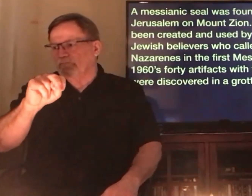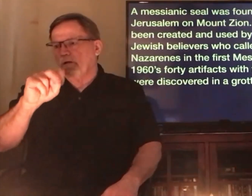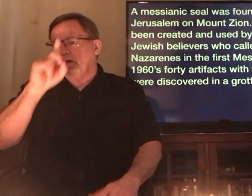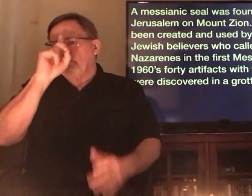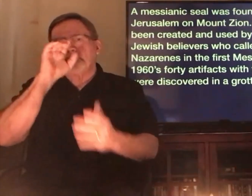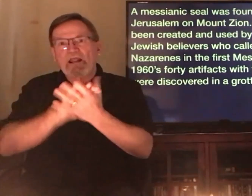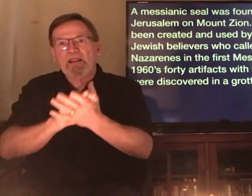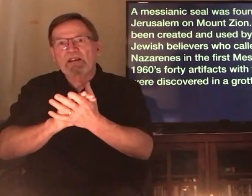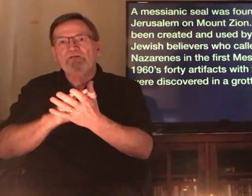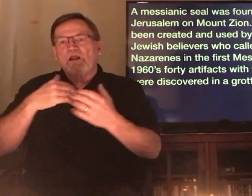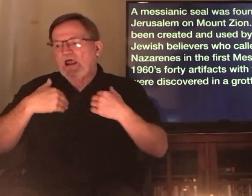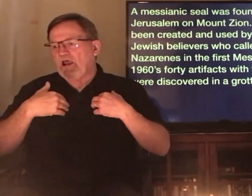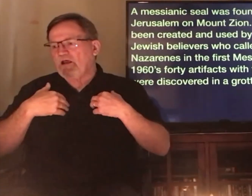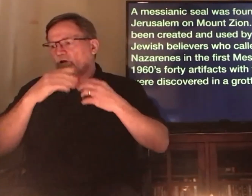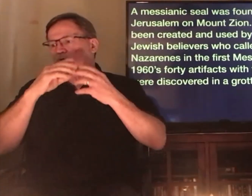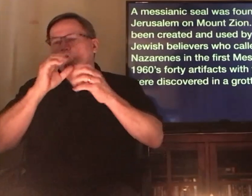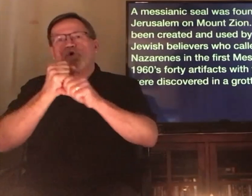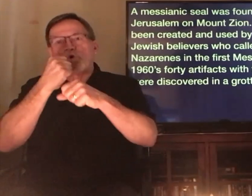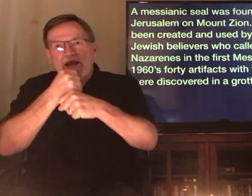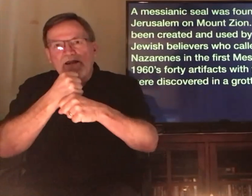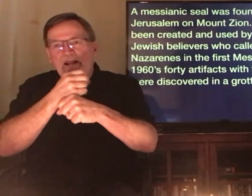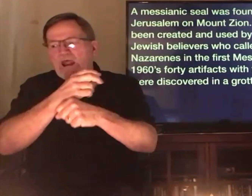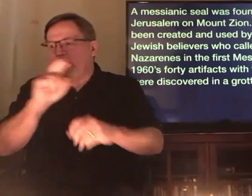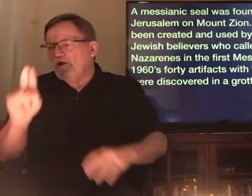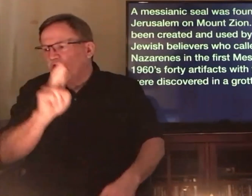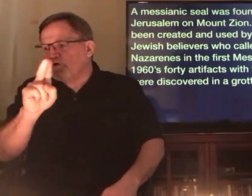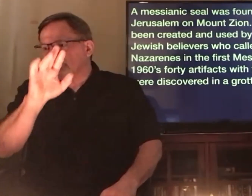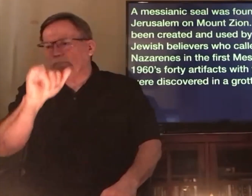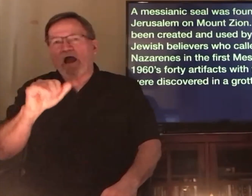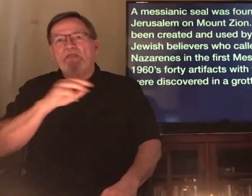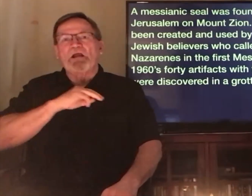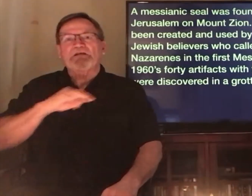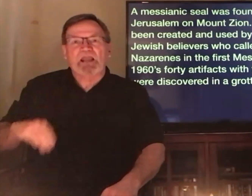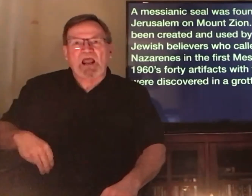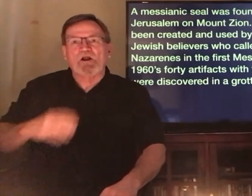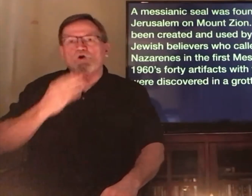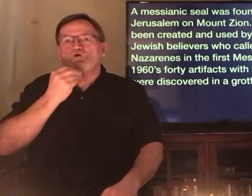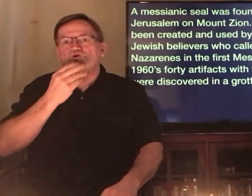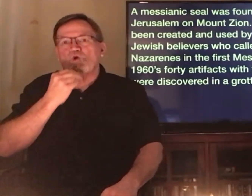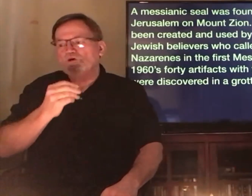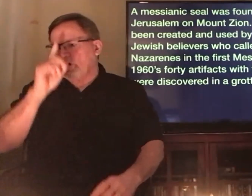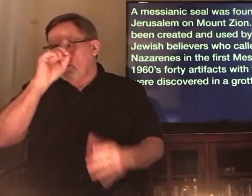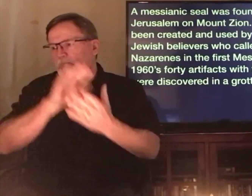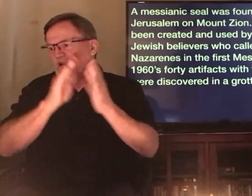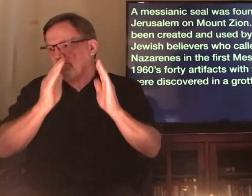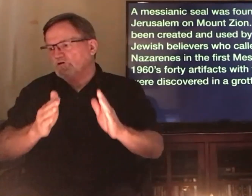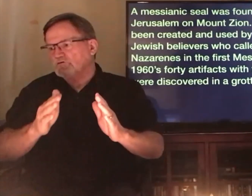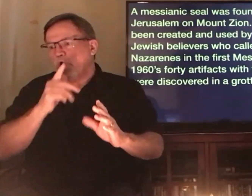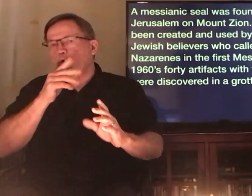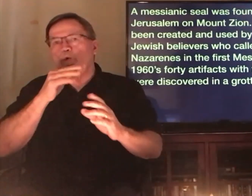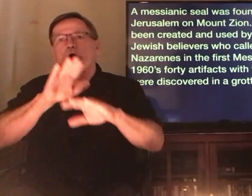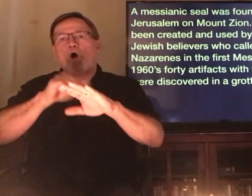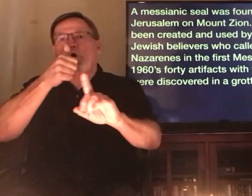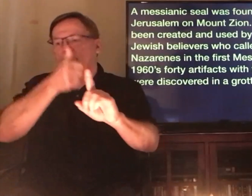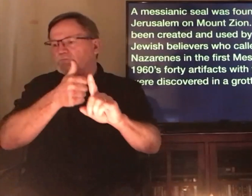believers, Gentile right there, worshiping or whatever they're doing together, you know, for the